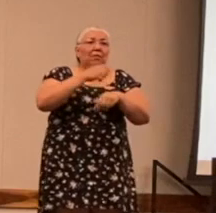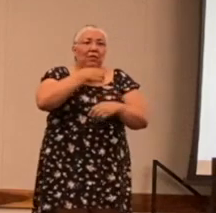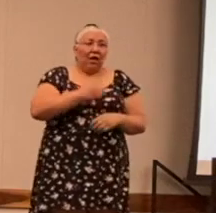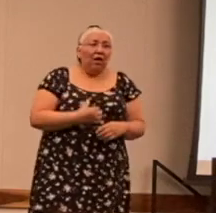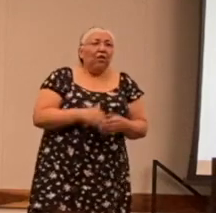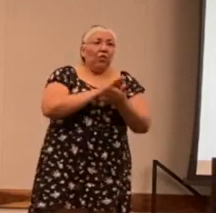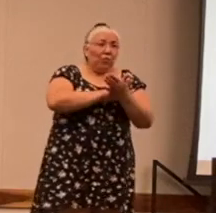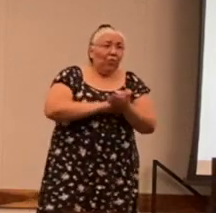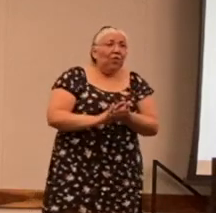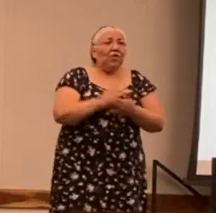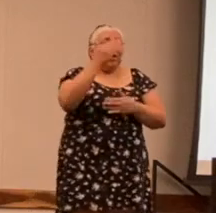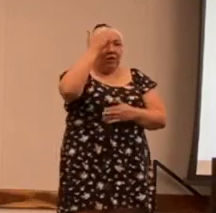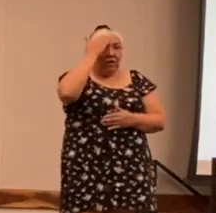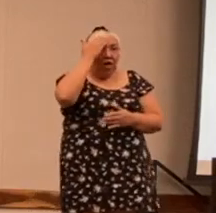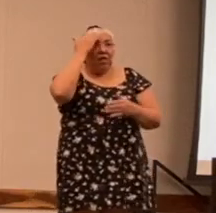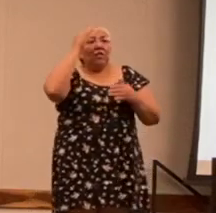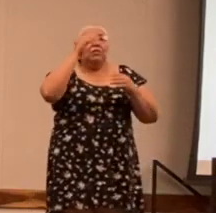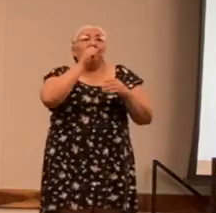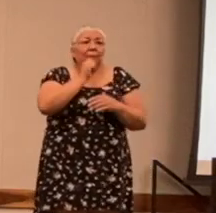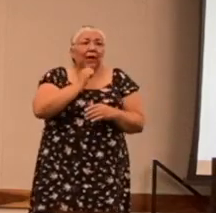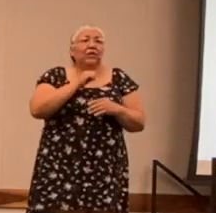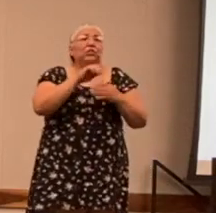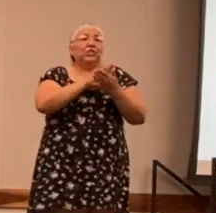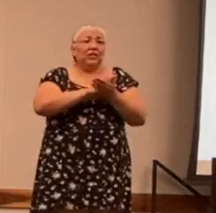by sincere love. Say sincere love.